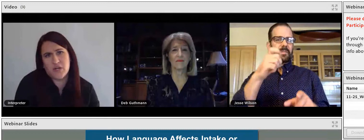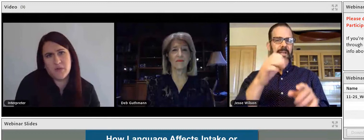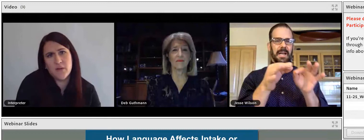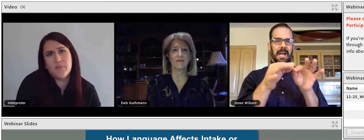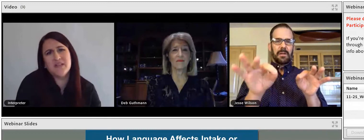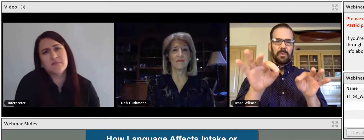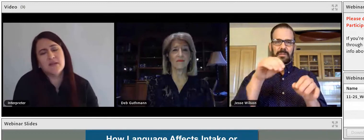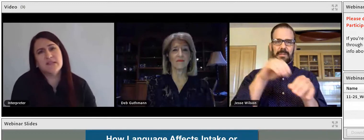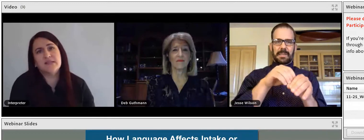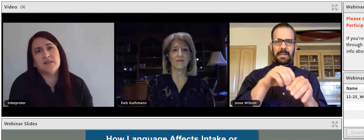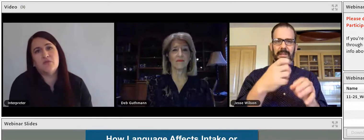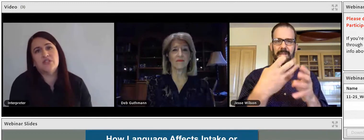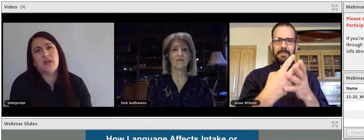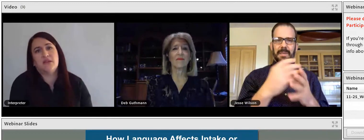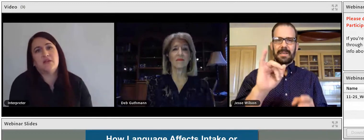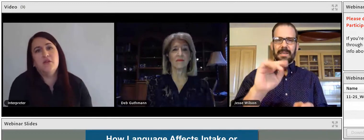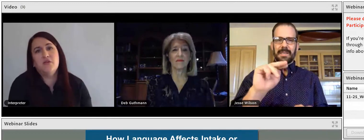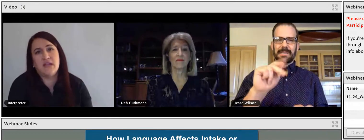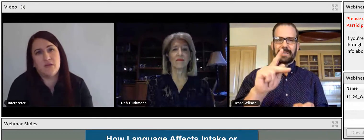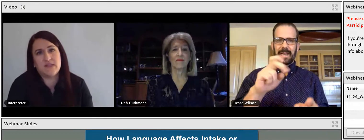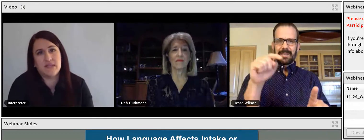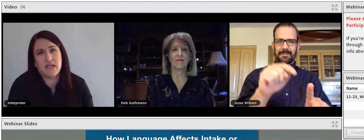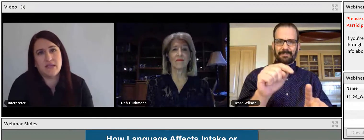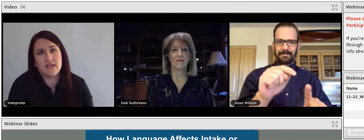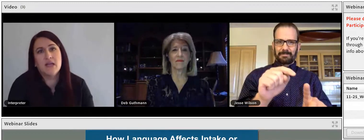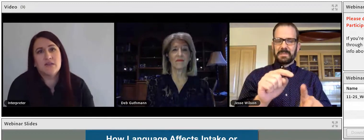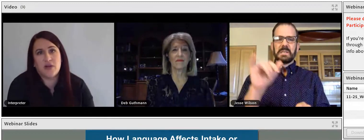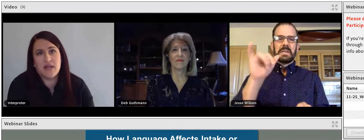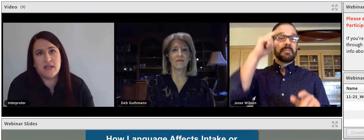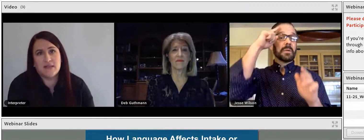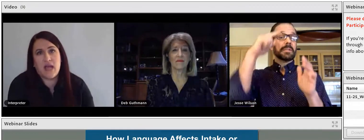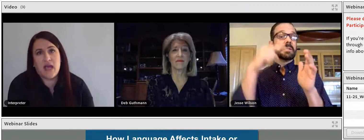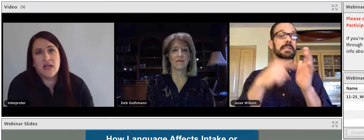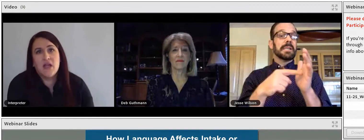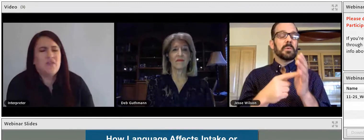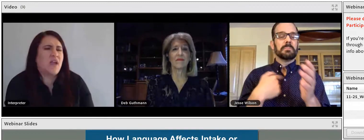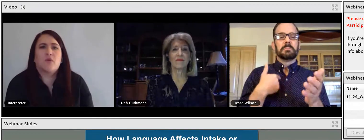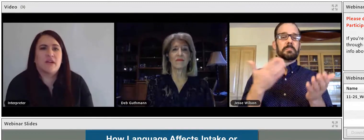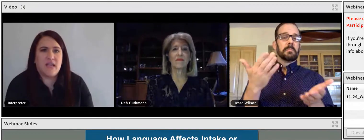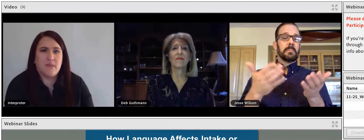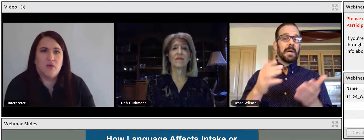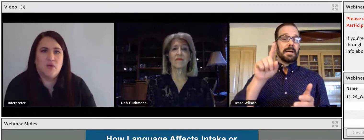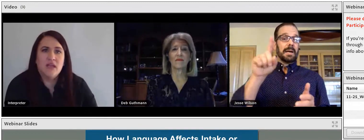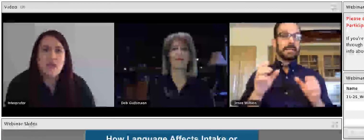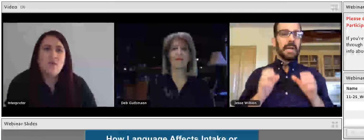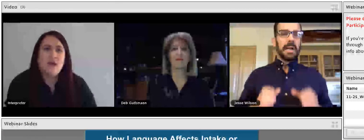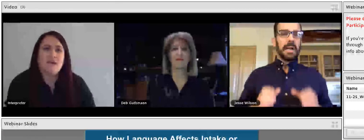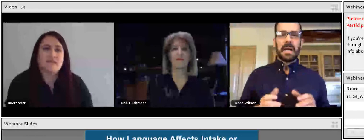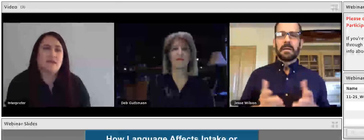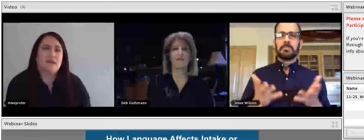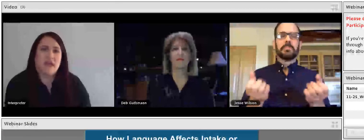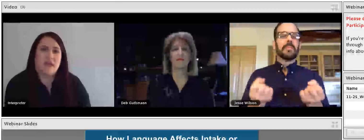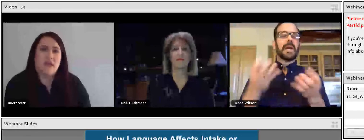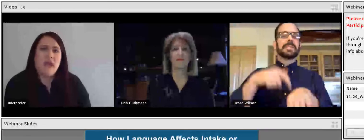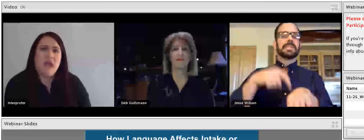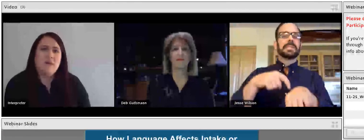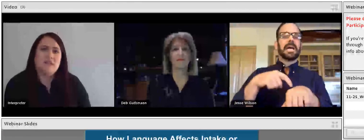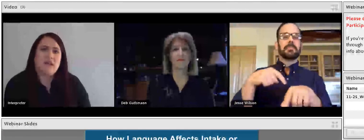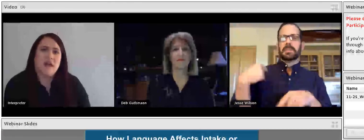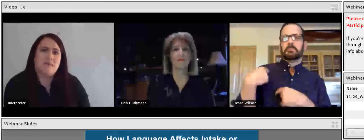it's not always the interpreter, but sometimes it's the language that we include in those intake screenings that, like for example, if you ask